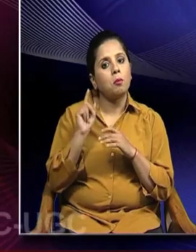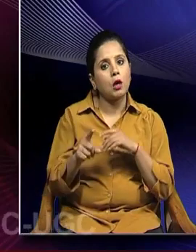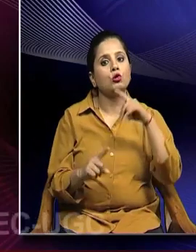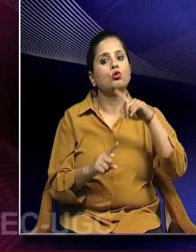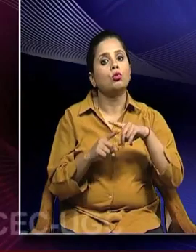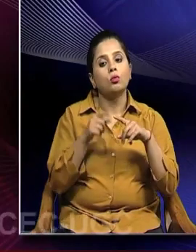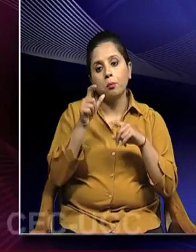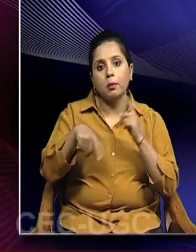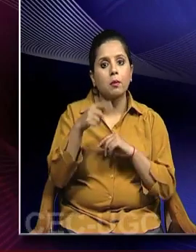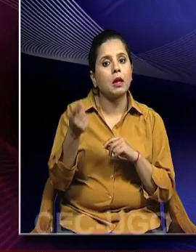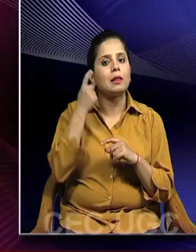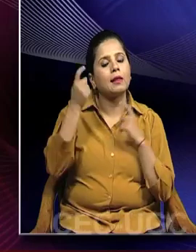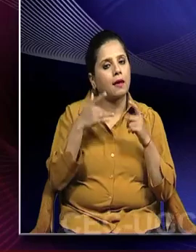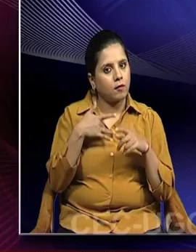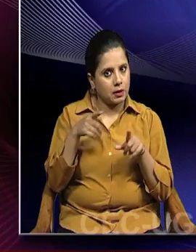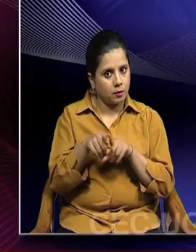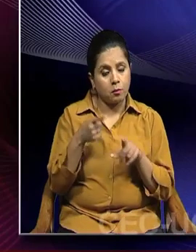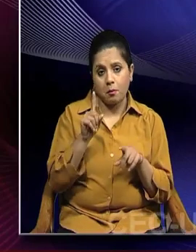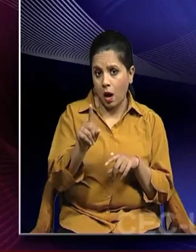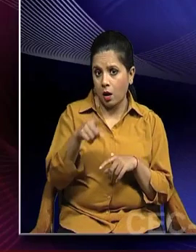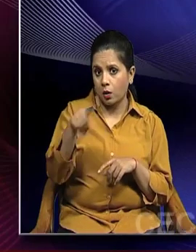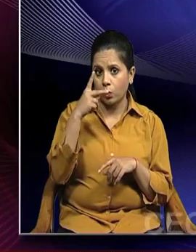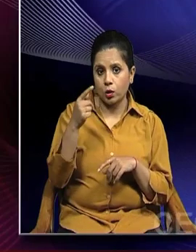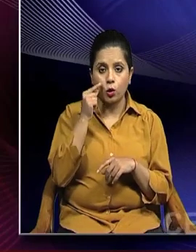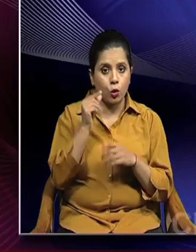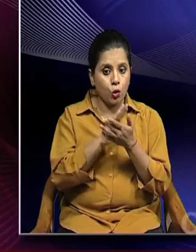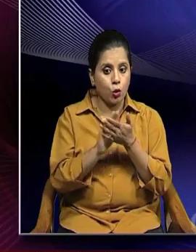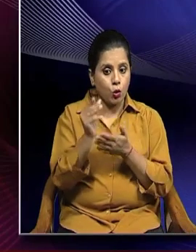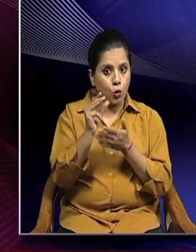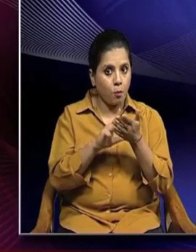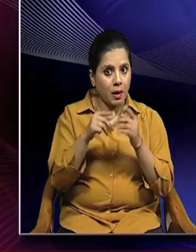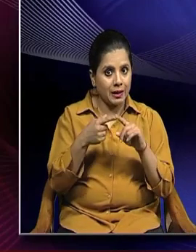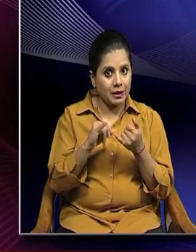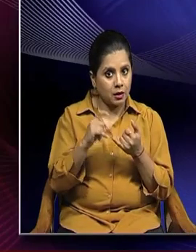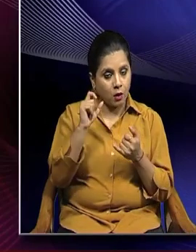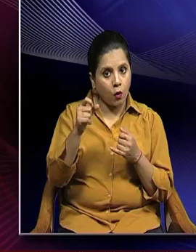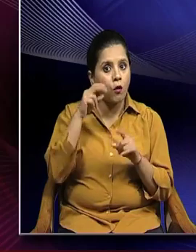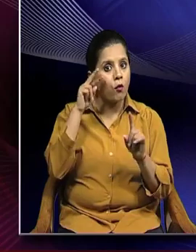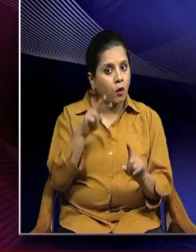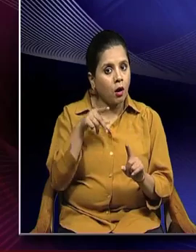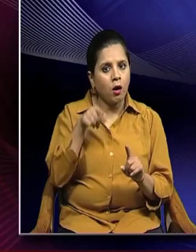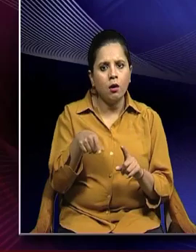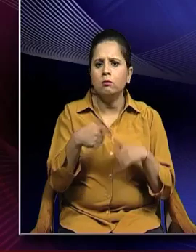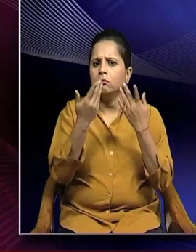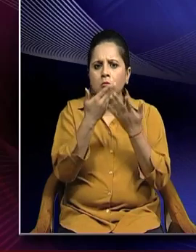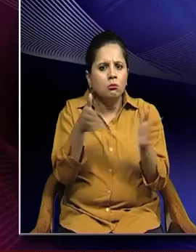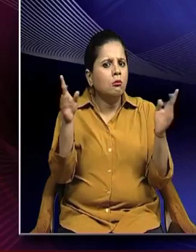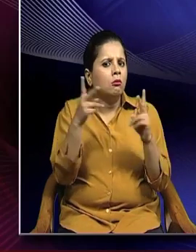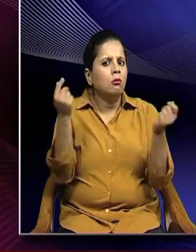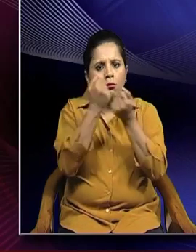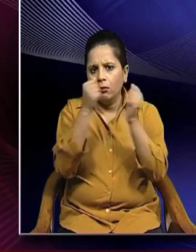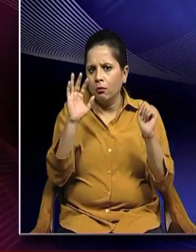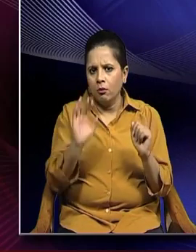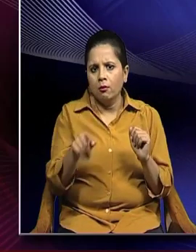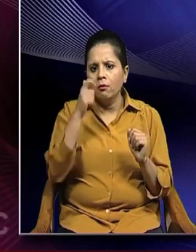a person thinks here. But if you look at humanist materialistic view, it takes a liberal approach and it considers